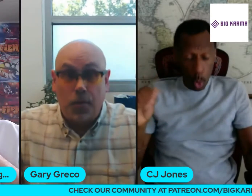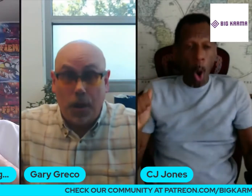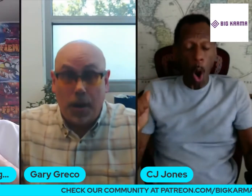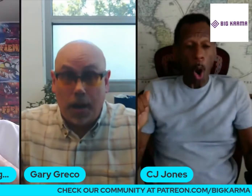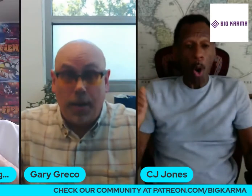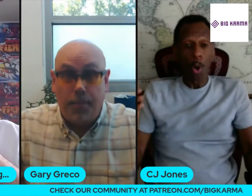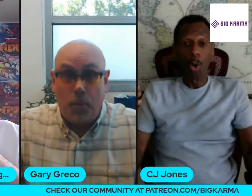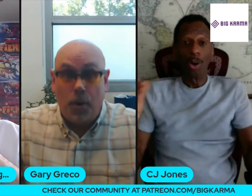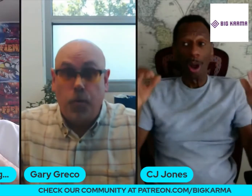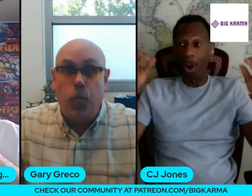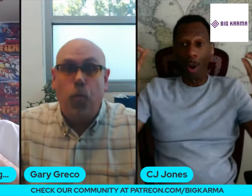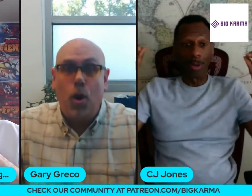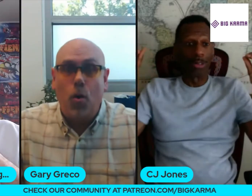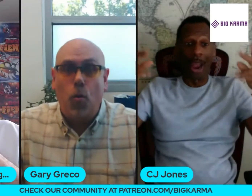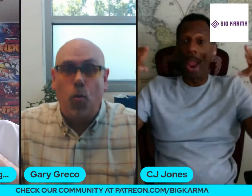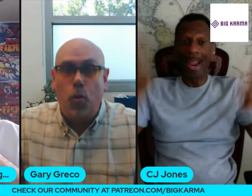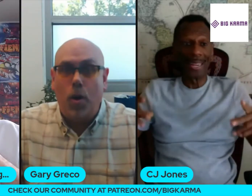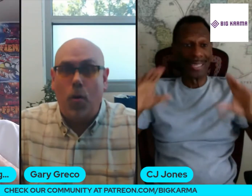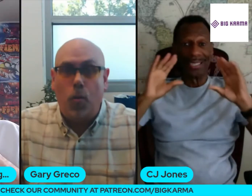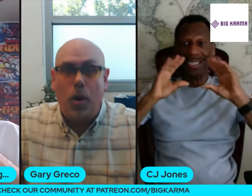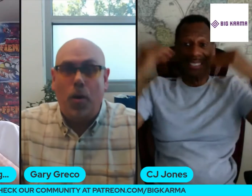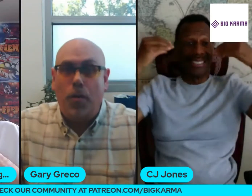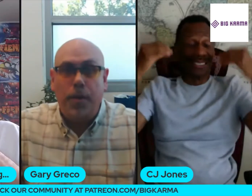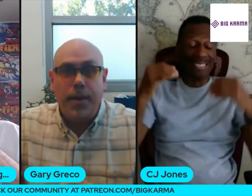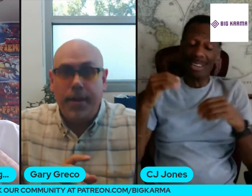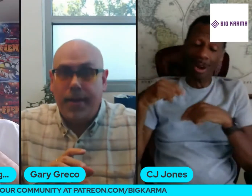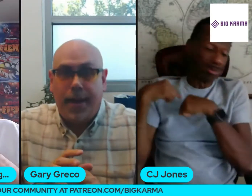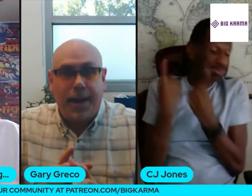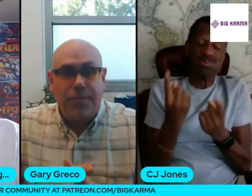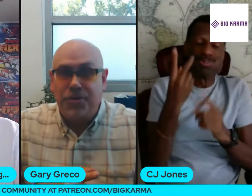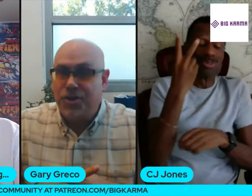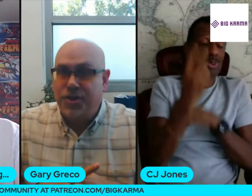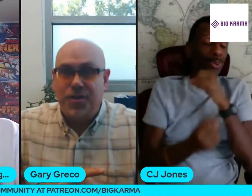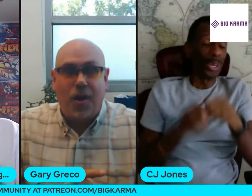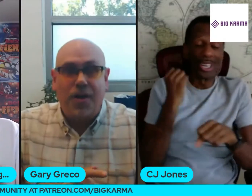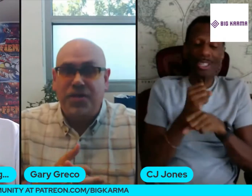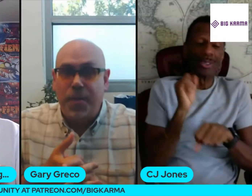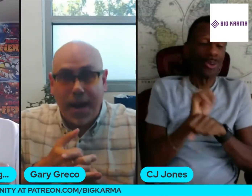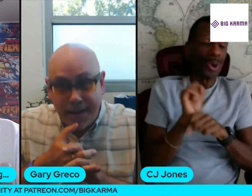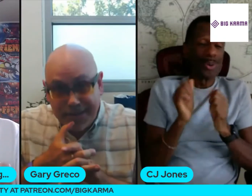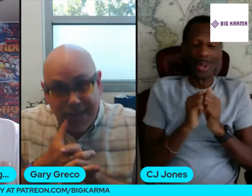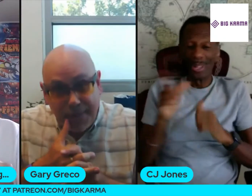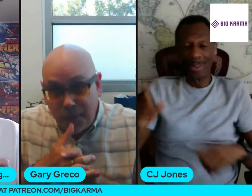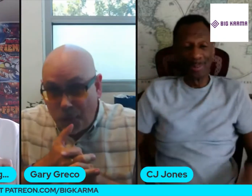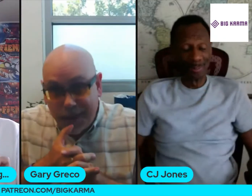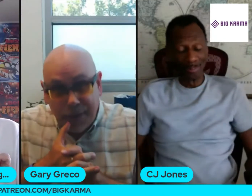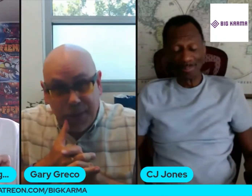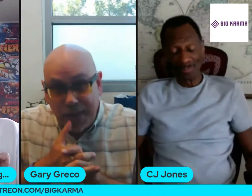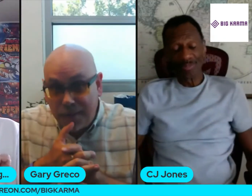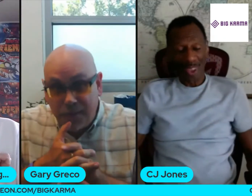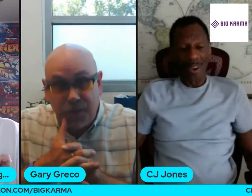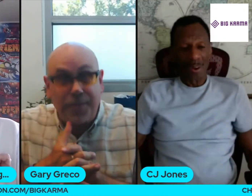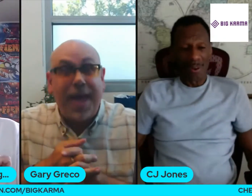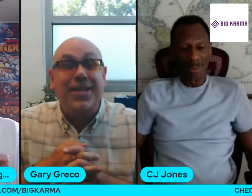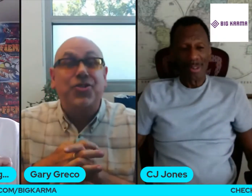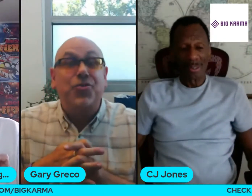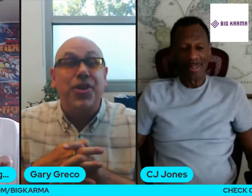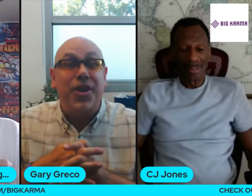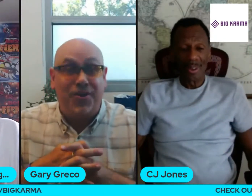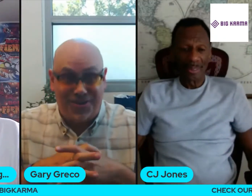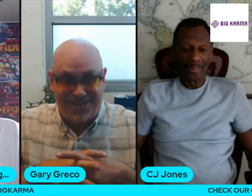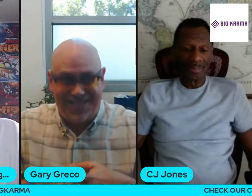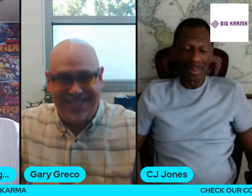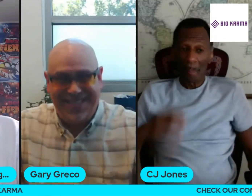I was like, what? On board? Whoa, whoa, whoa. I was just all smiles. I've been working with him for the past